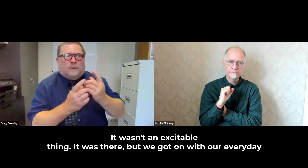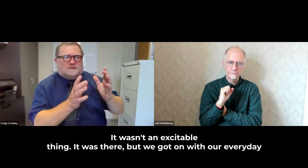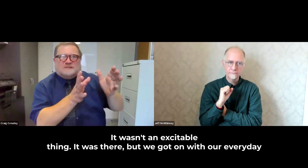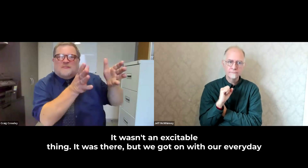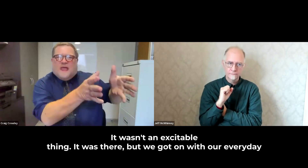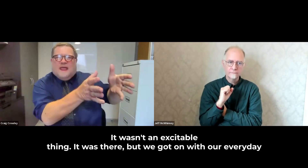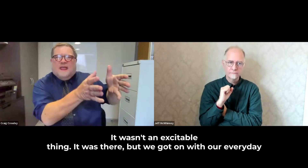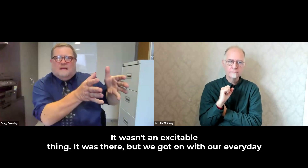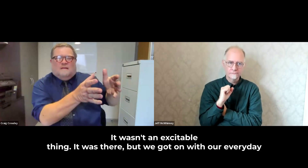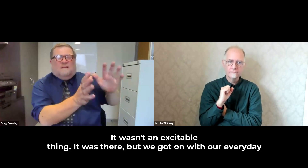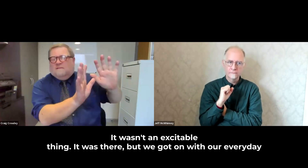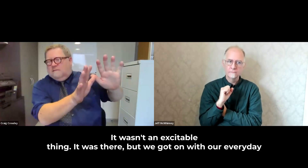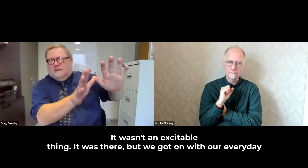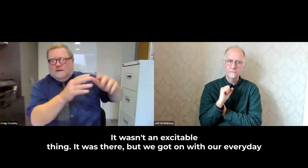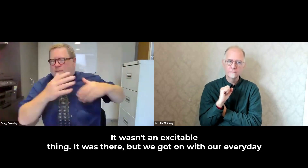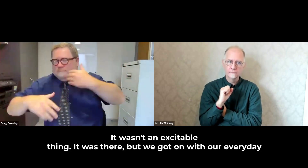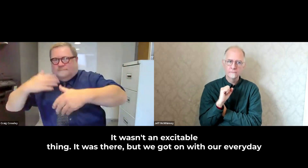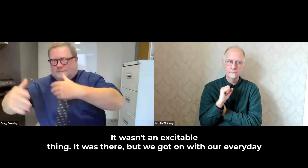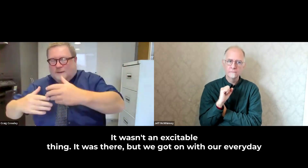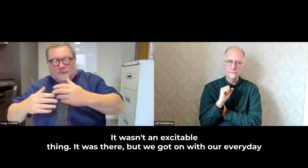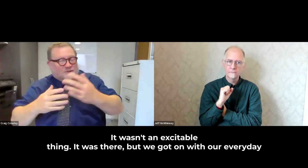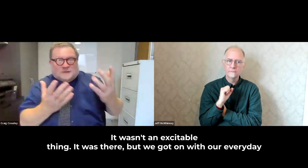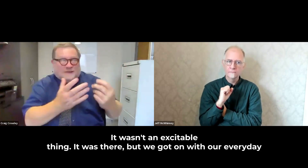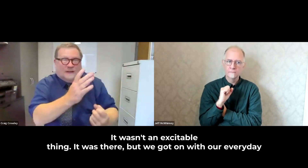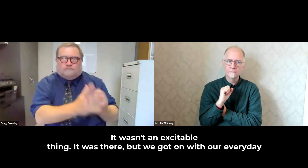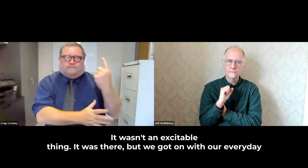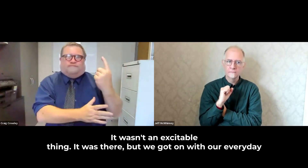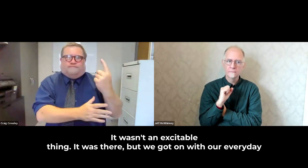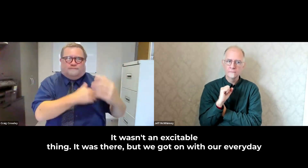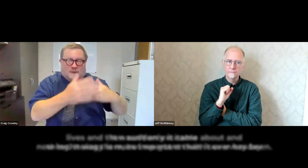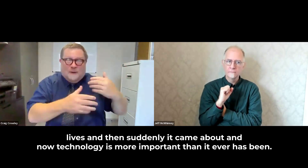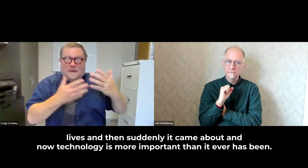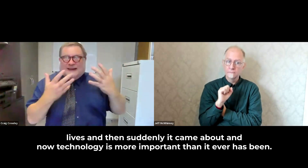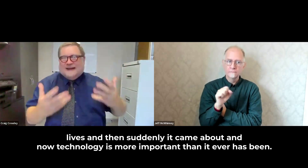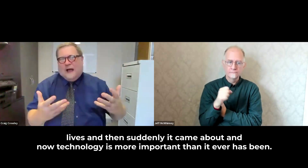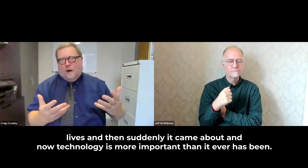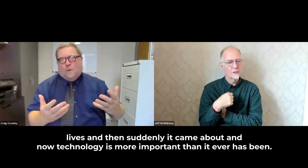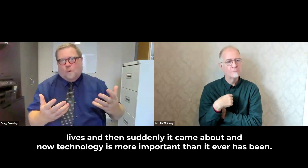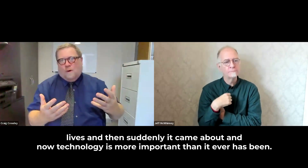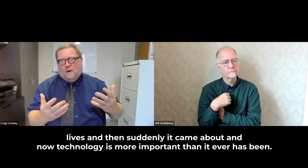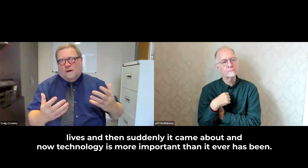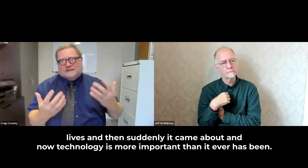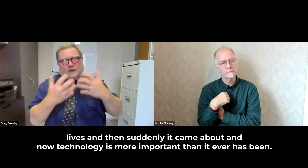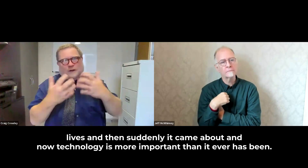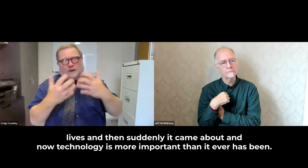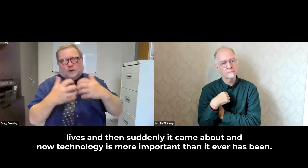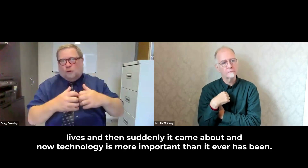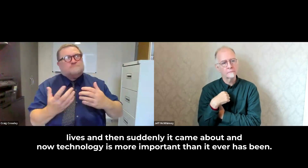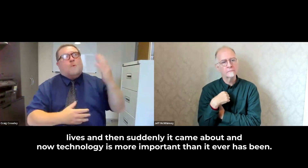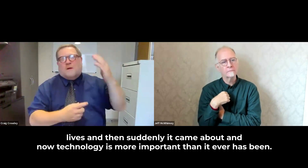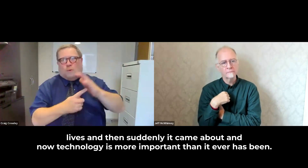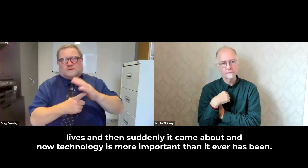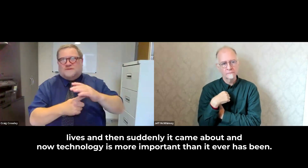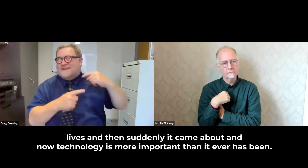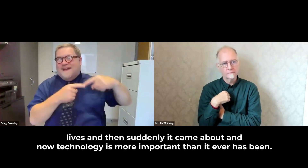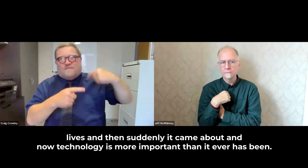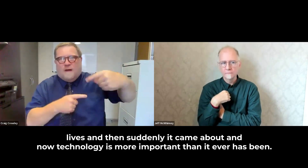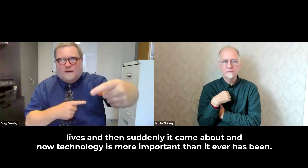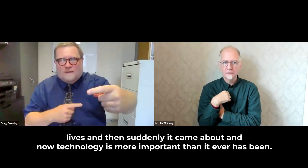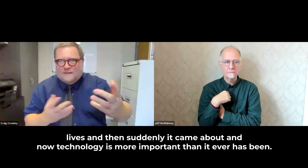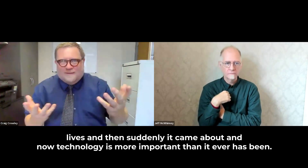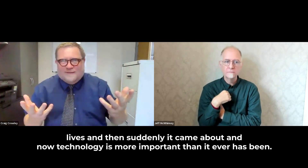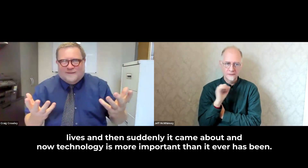wasn't Yeah. an excitable thing. It was there, but we got on with our everyday lives, and then suddenly Yeah. it came about,